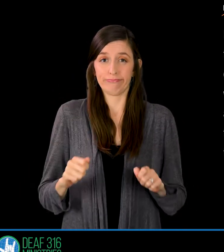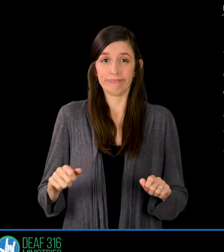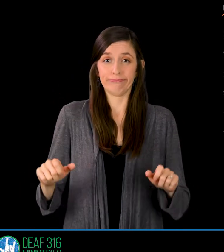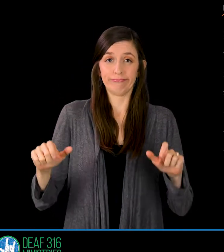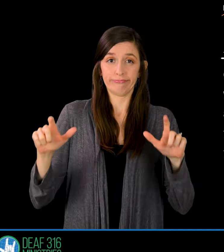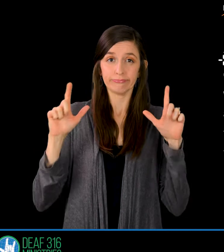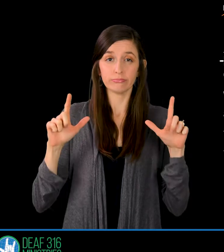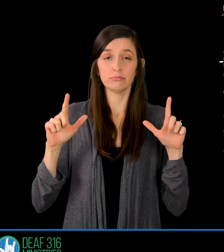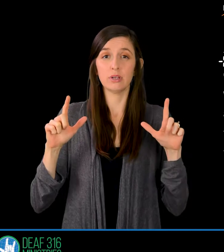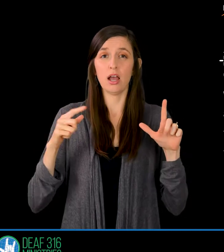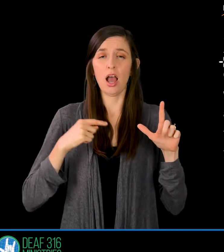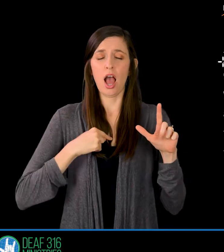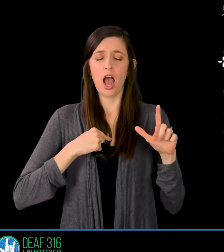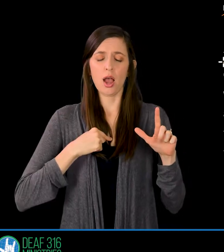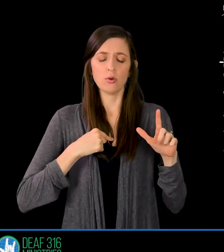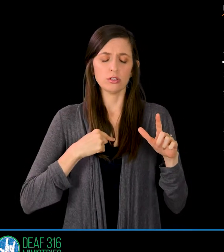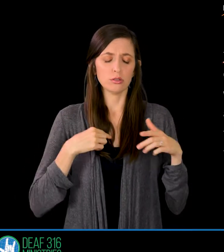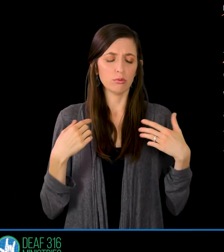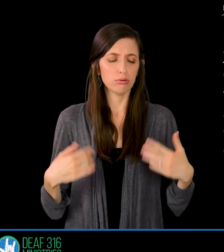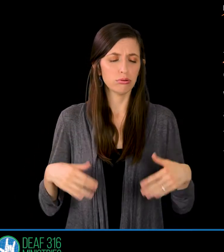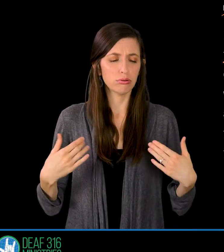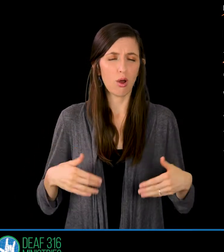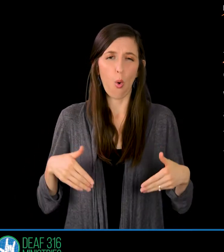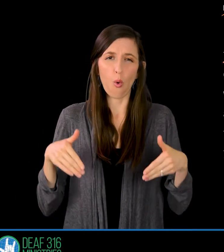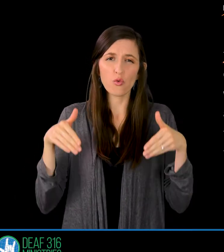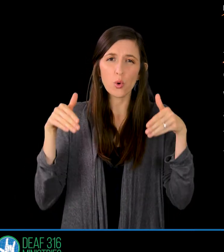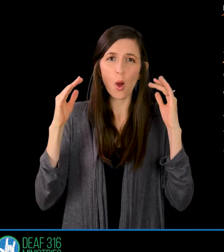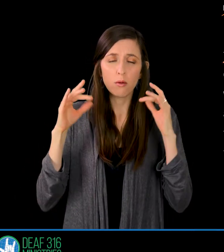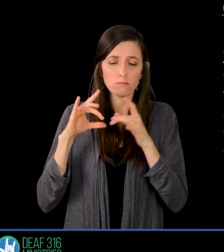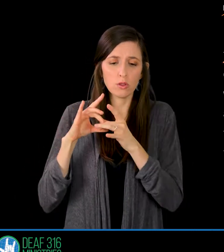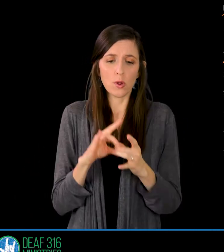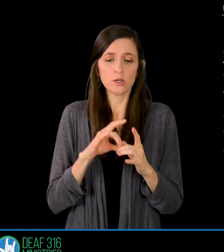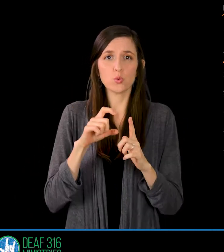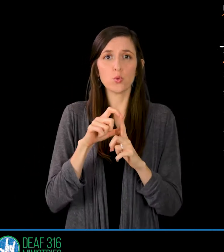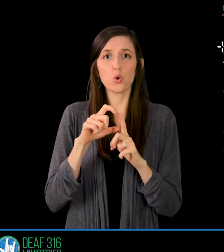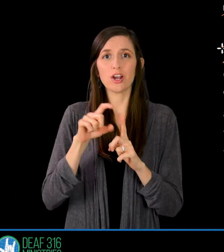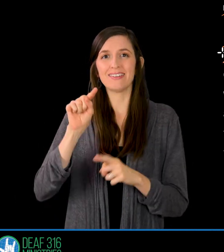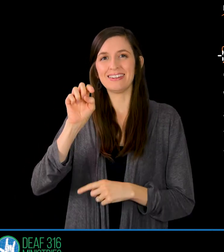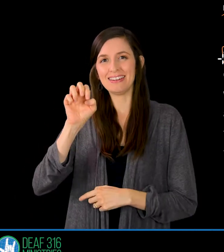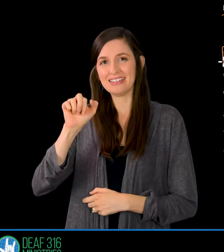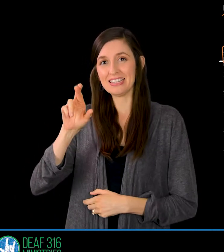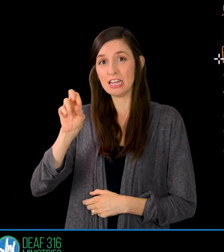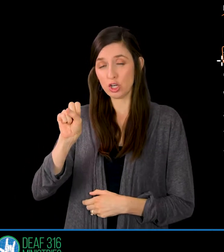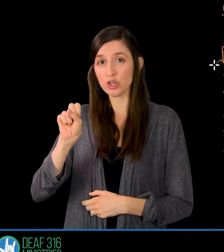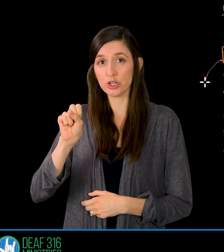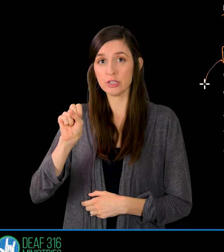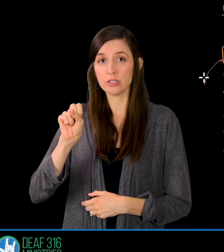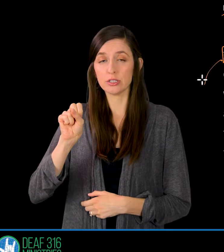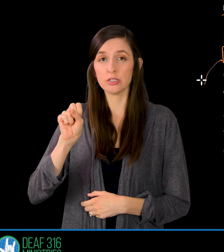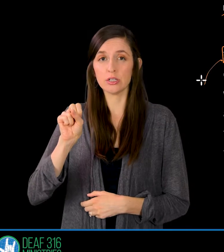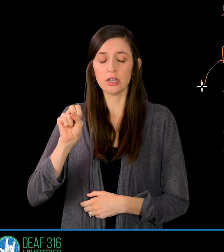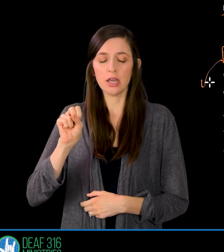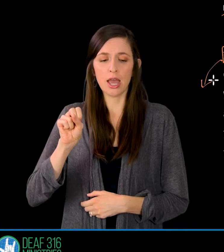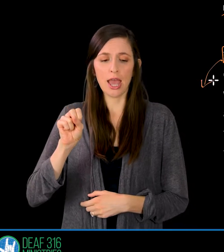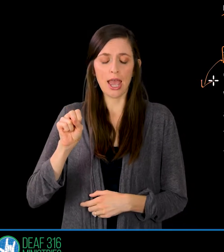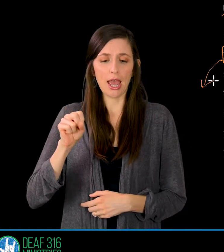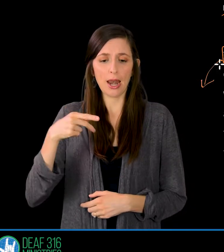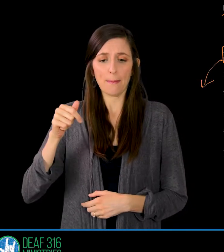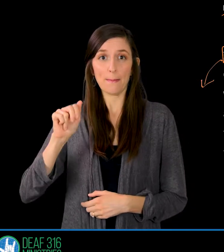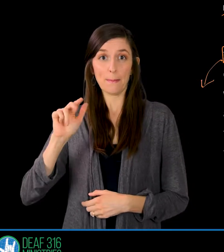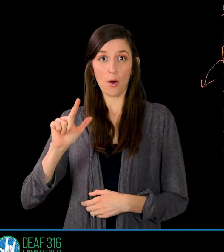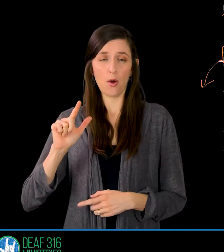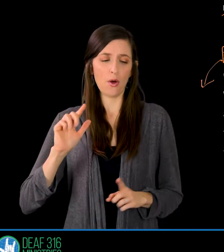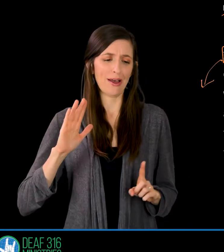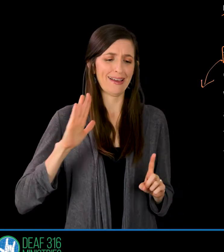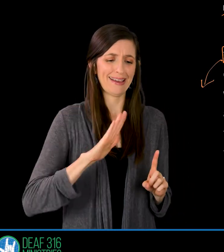one, I was so moved by this word here in relationship to everything he